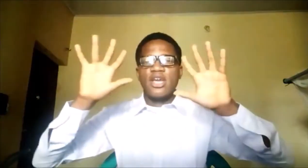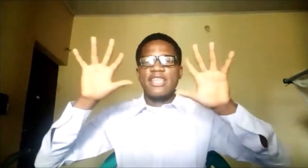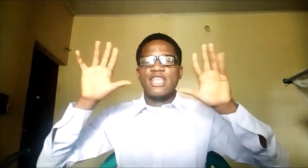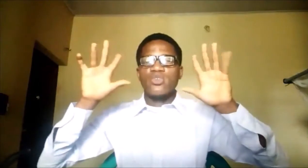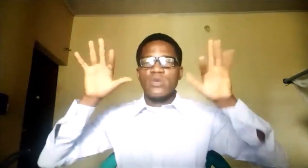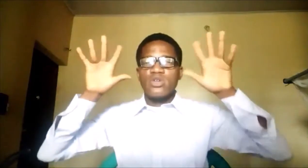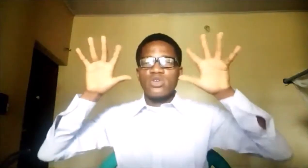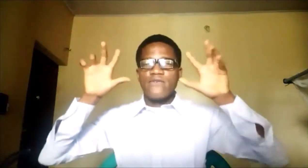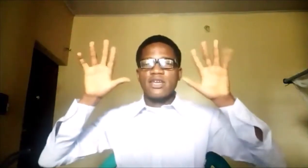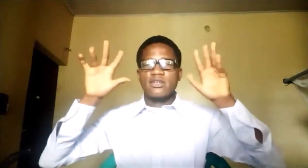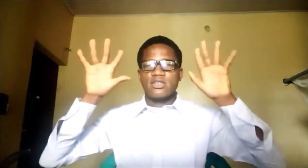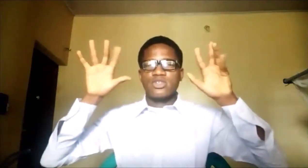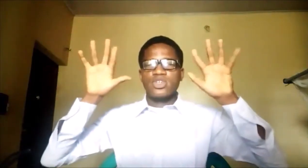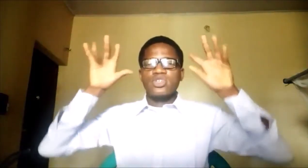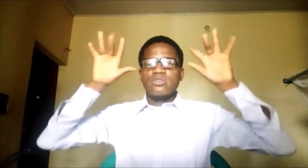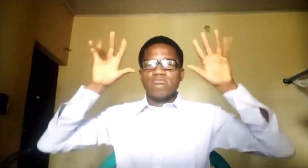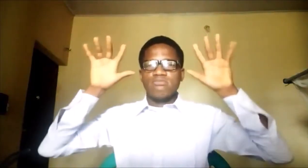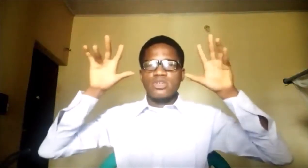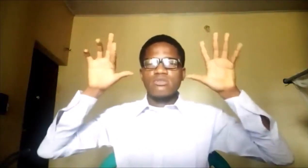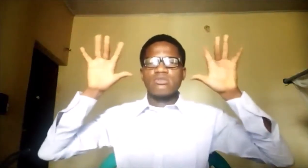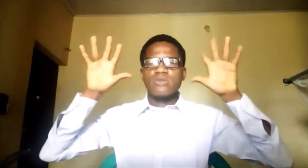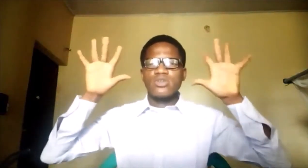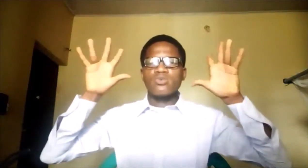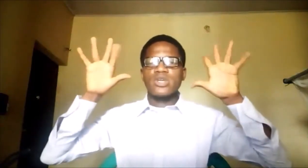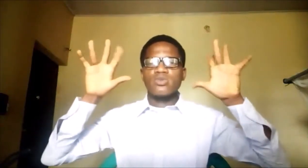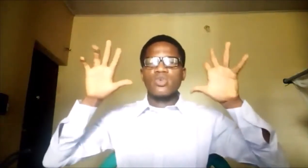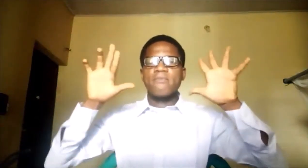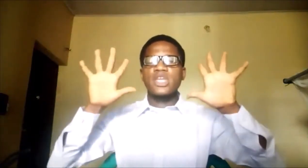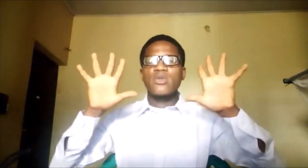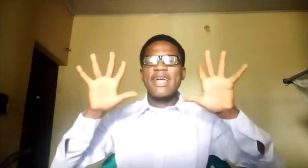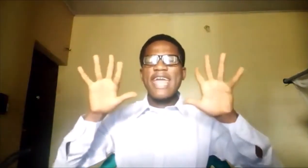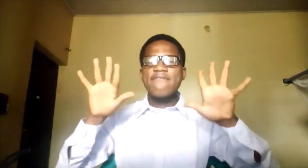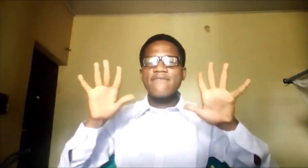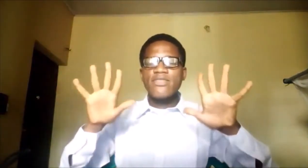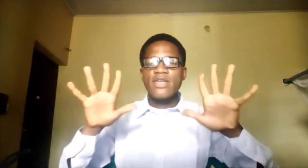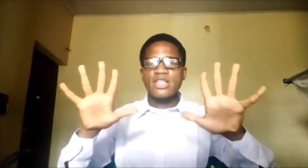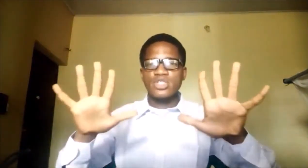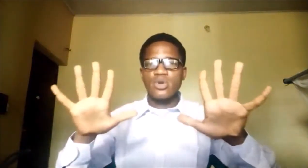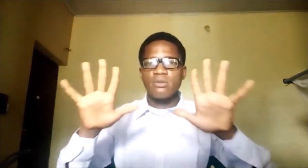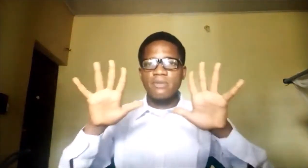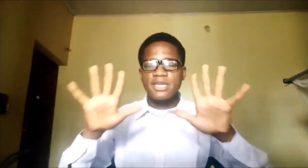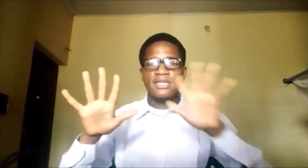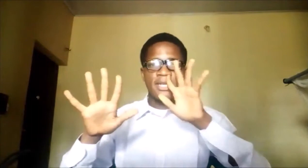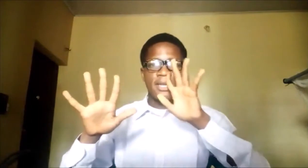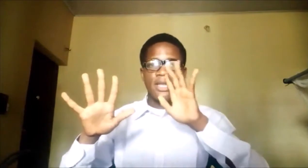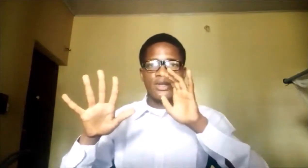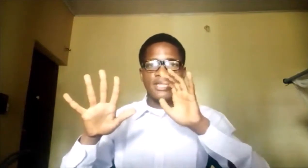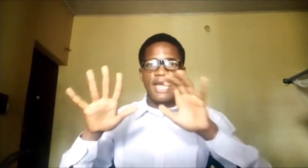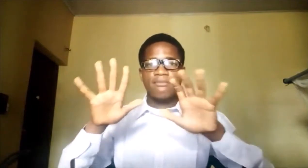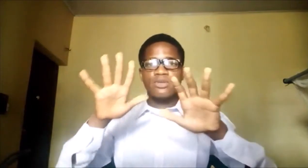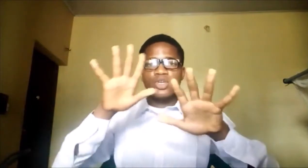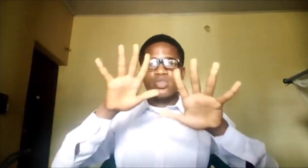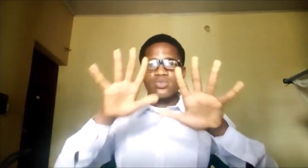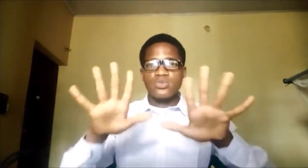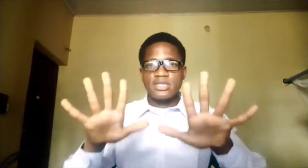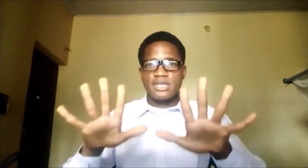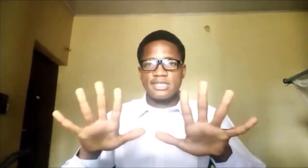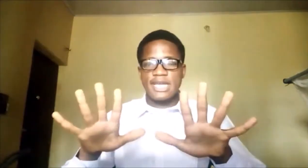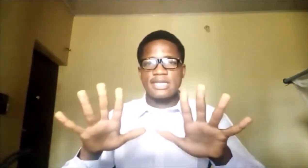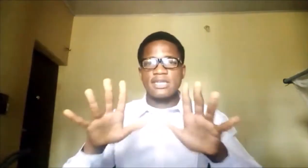then you wiggle your fingers. Wiggle, wiggle, wiggle. So make sure that everything is done. Please take your time to do this exercise.